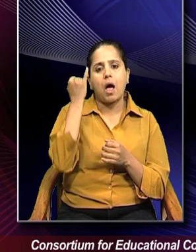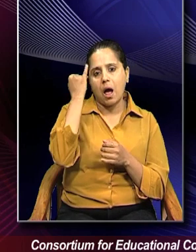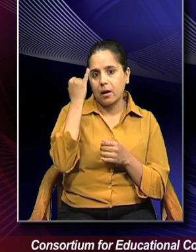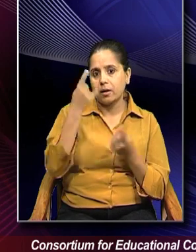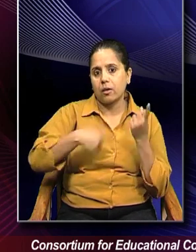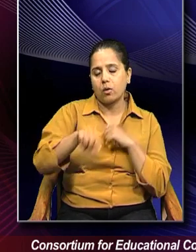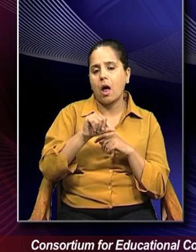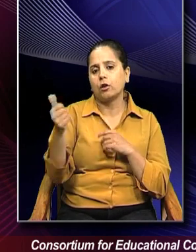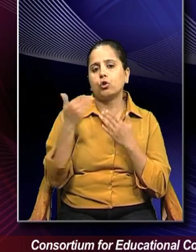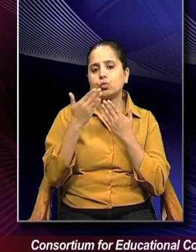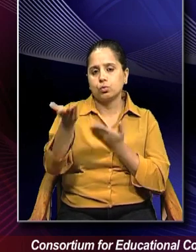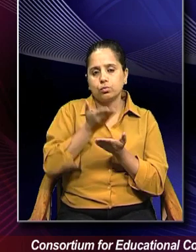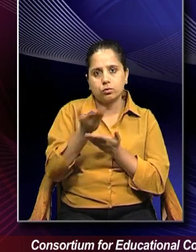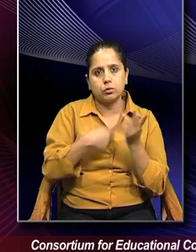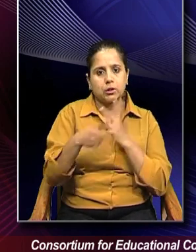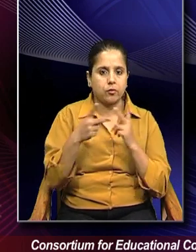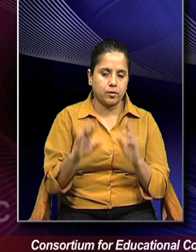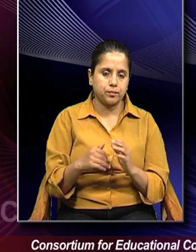from other schools.